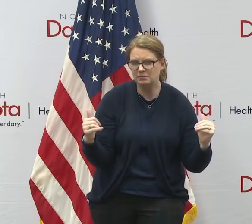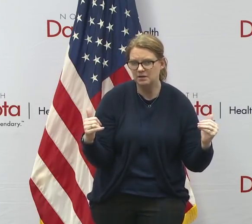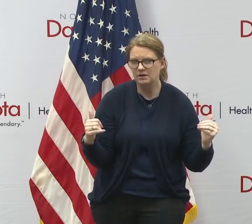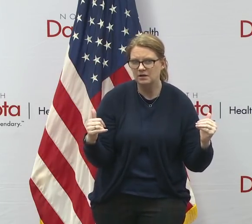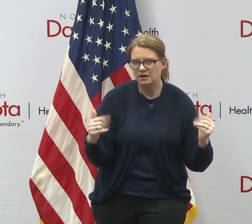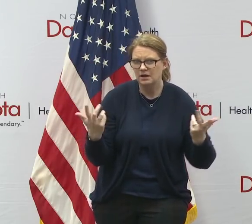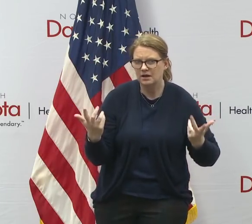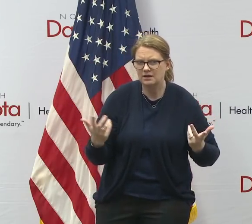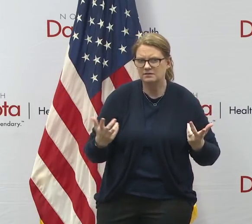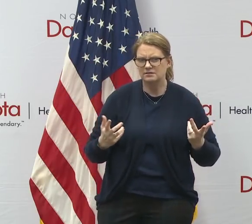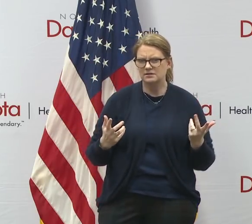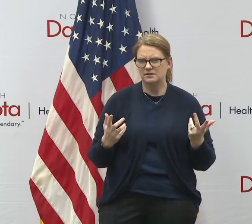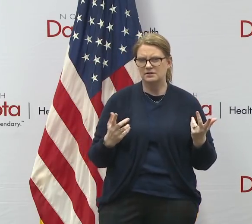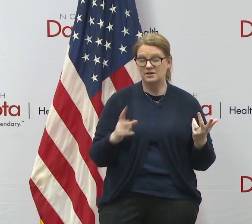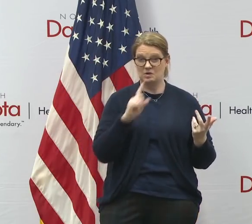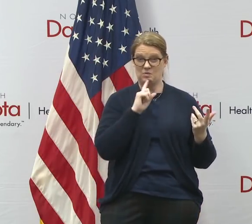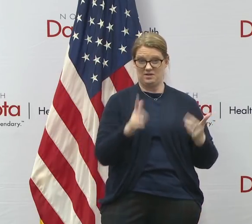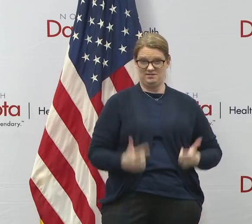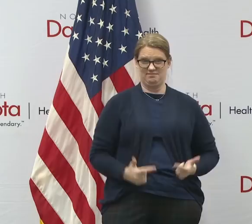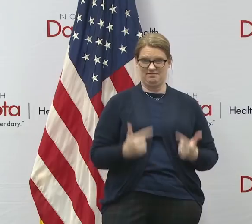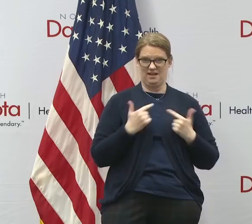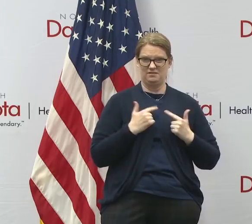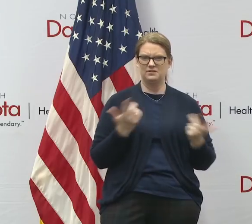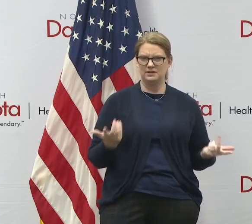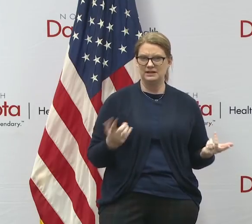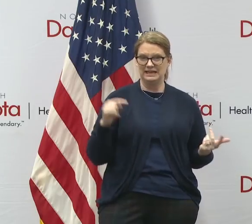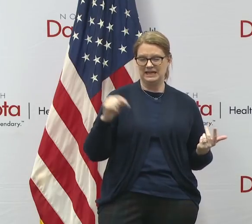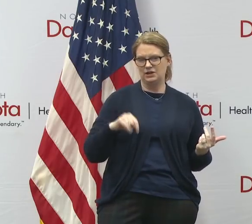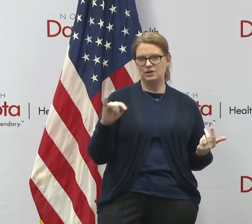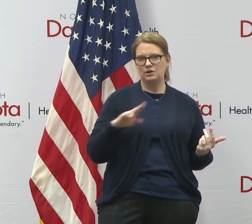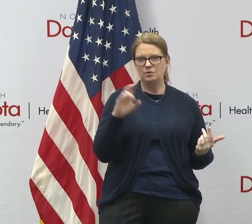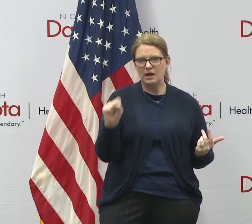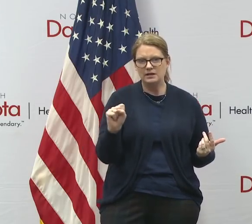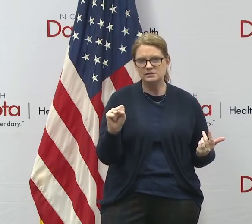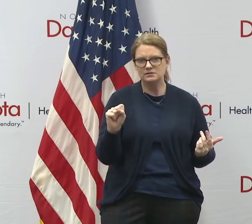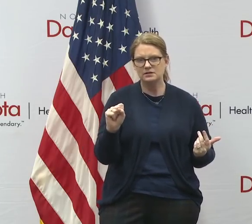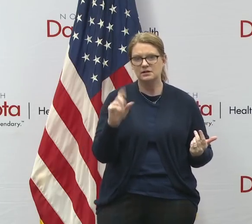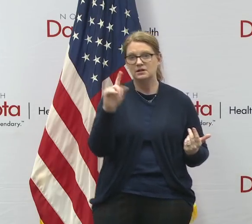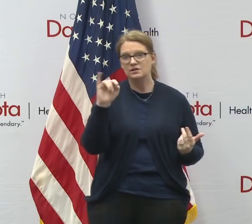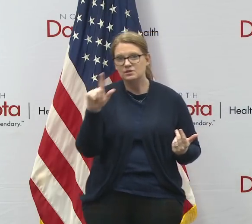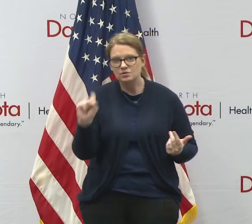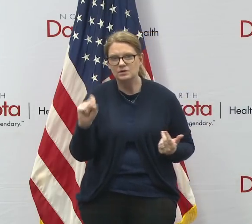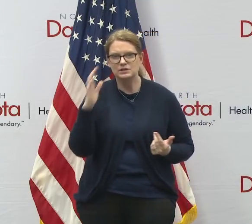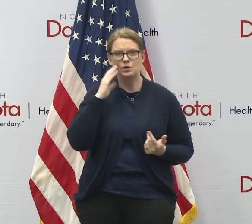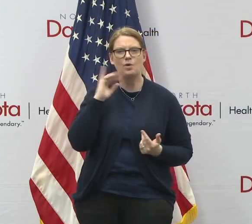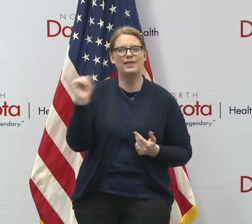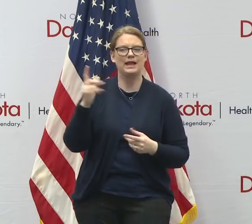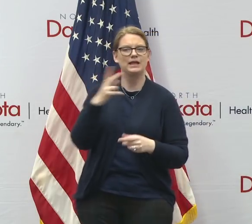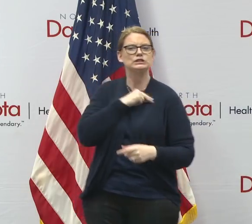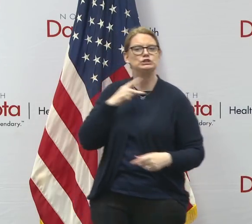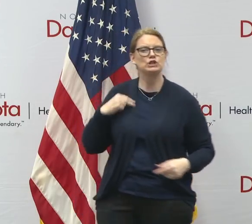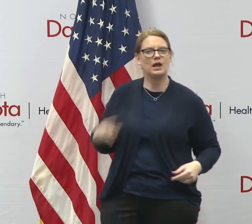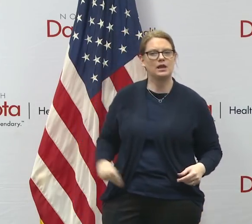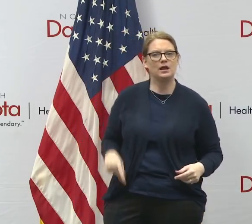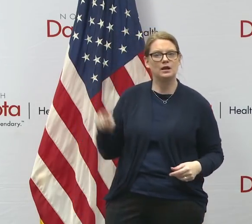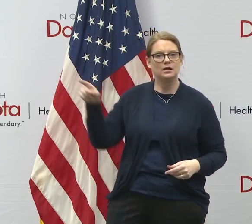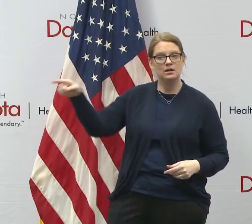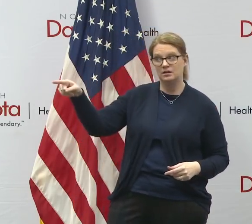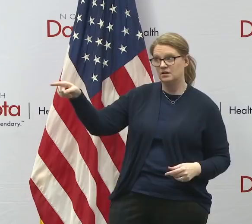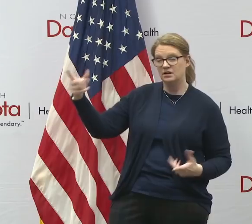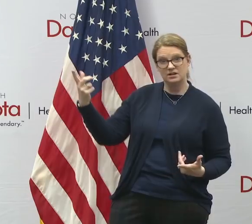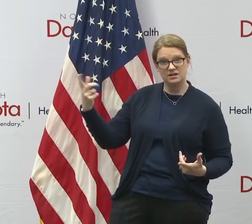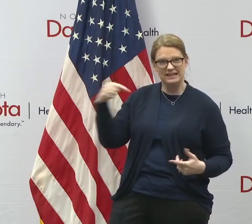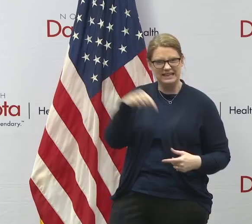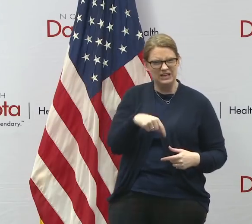people do. And the reality is, in the U.S., we don't have the tools that a country like China would have. We're a country